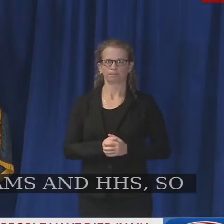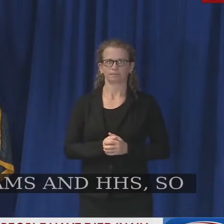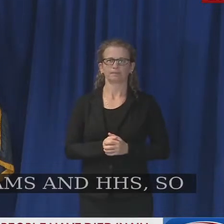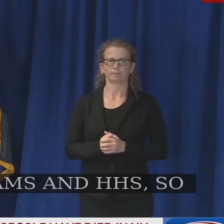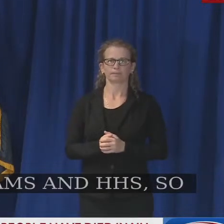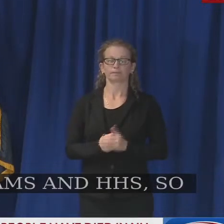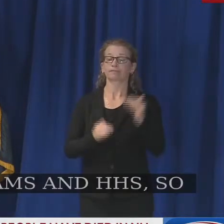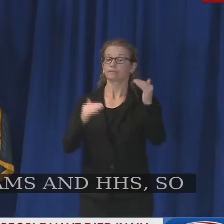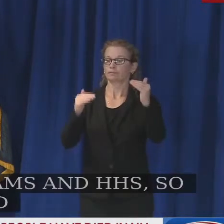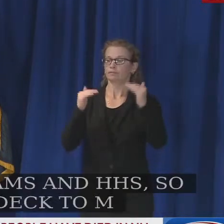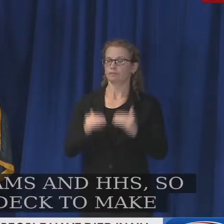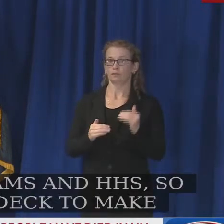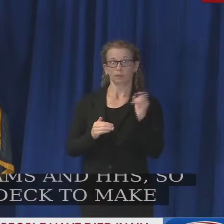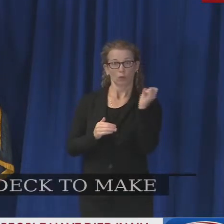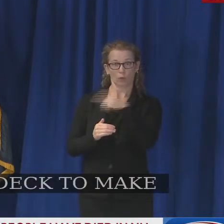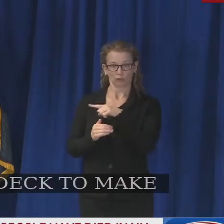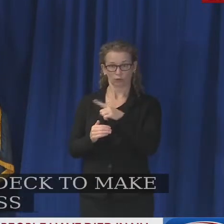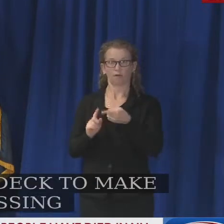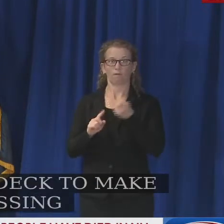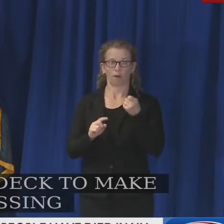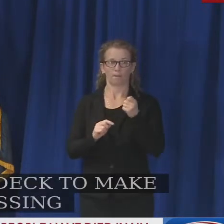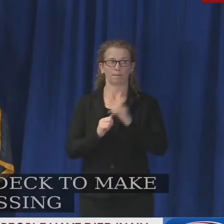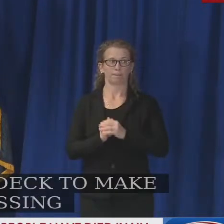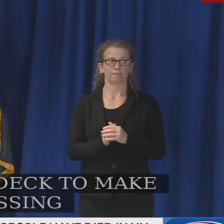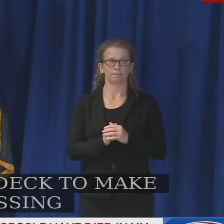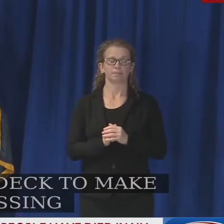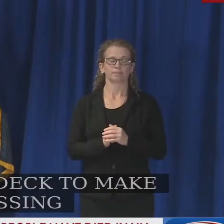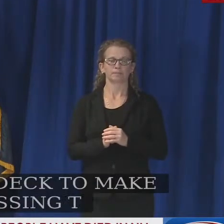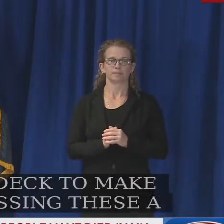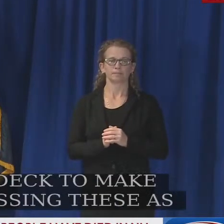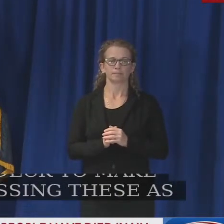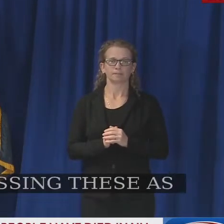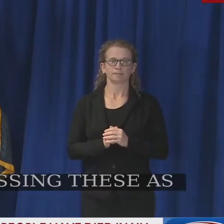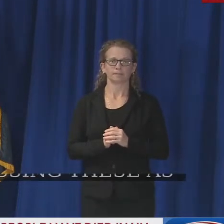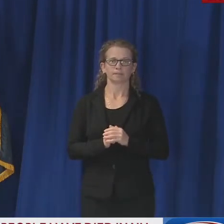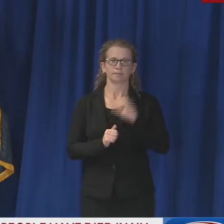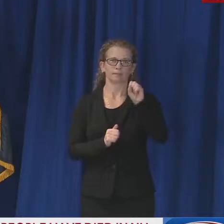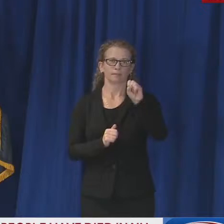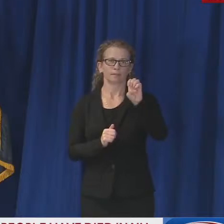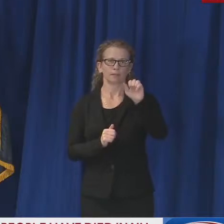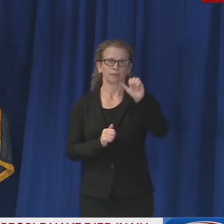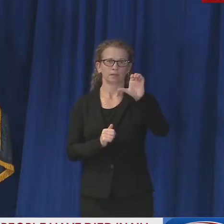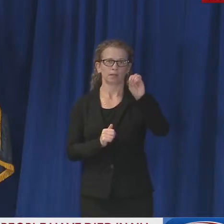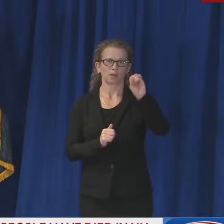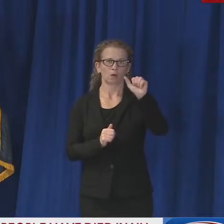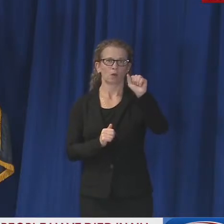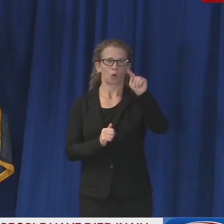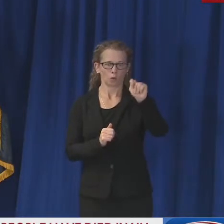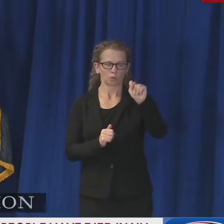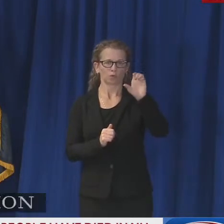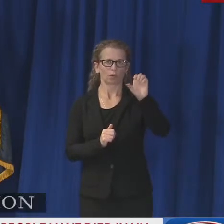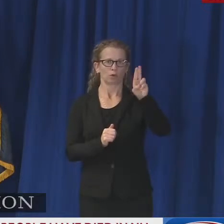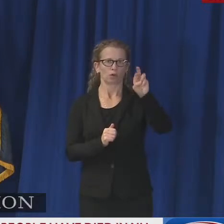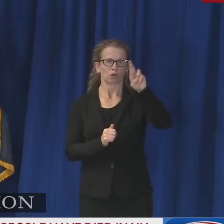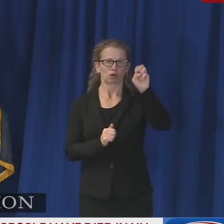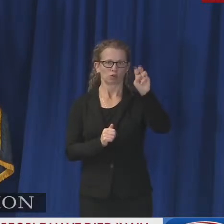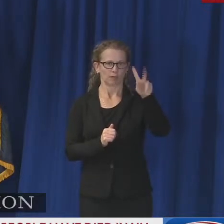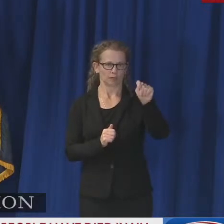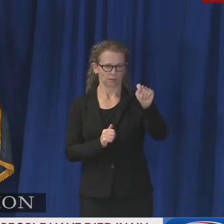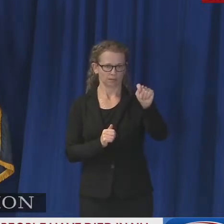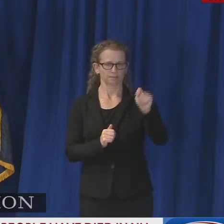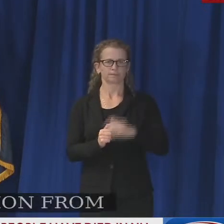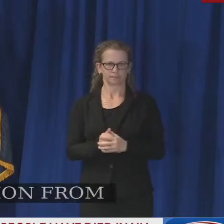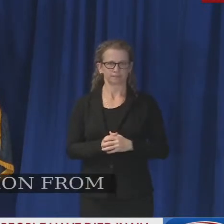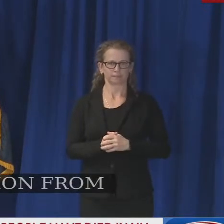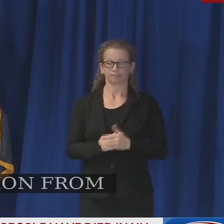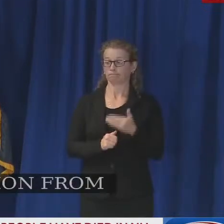And the next question comes from Kimberly Haas with Seacoast Current. Kim, please go ahead with your question.